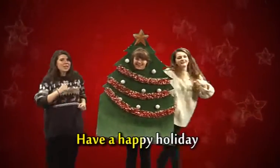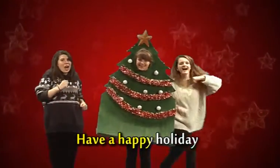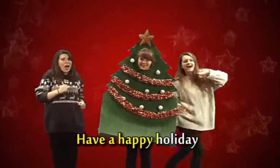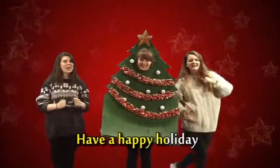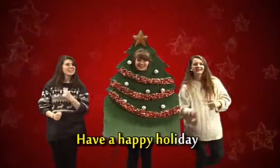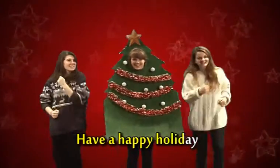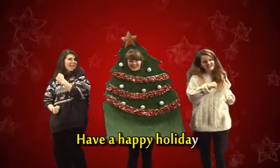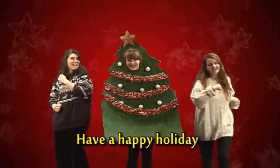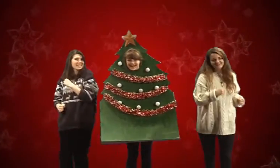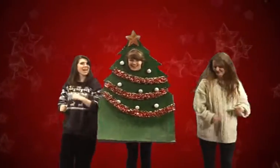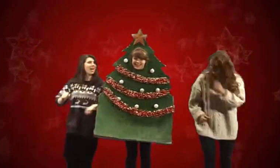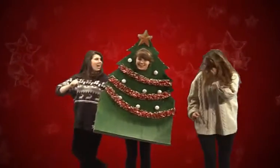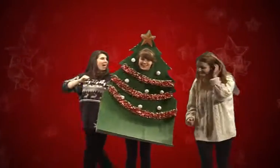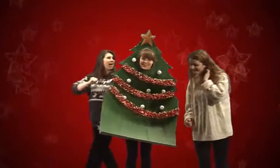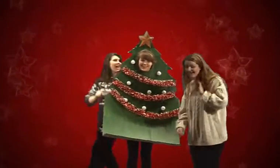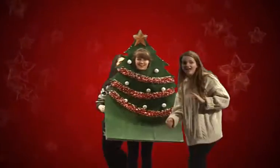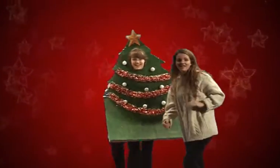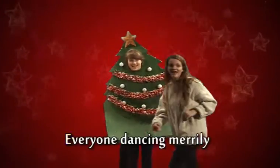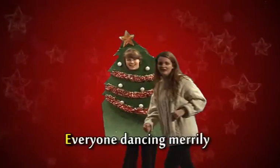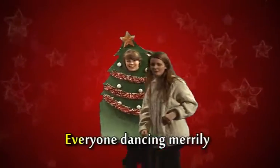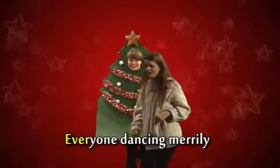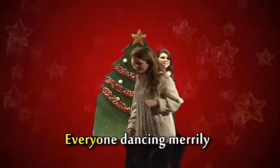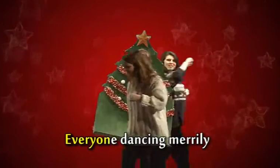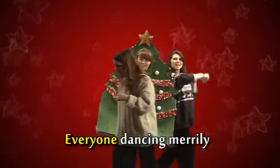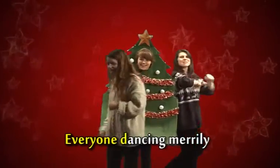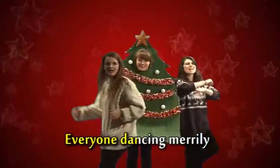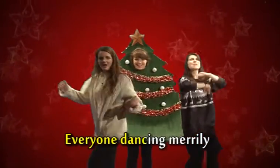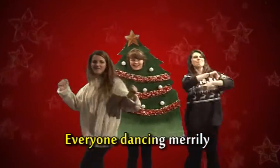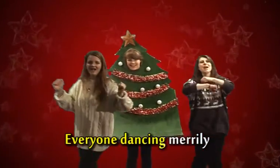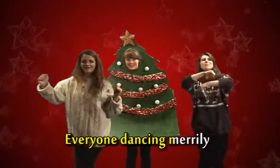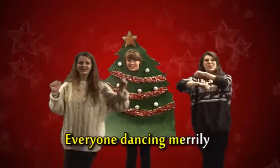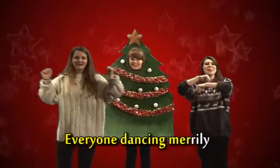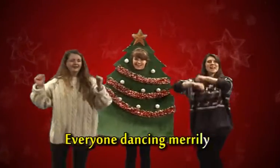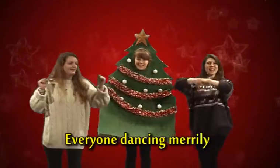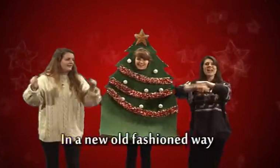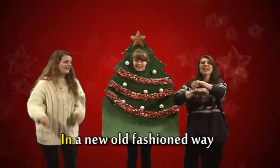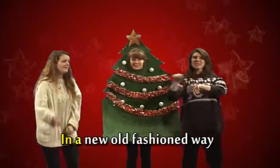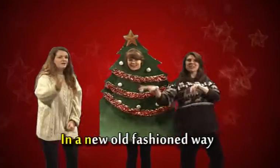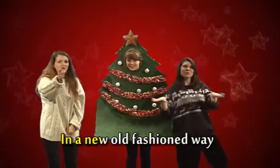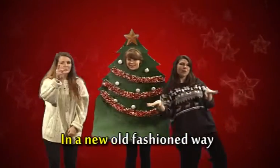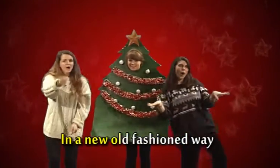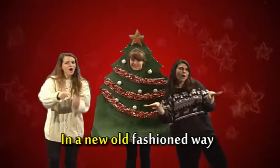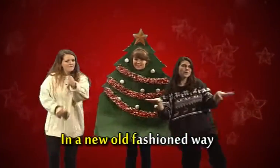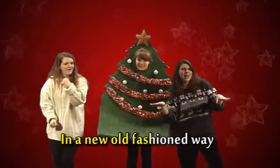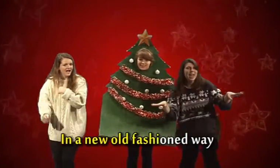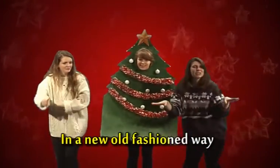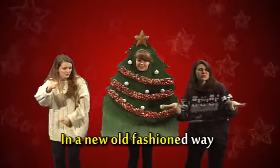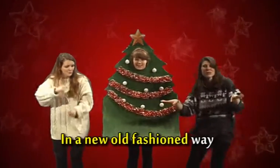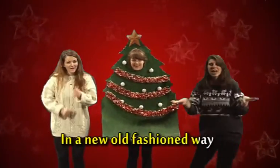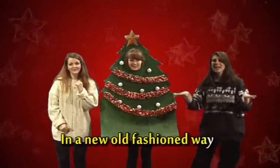holiday Everyone dancing merrily In the new old-fashioned way